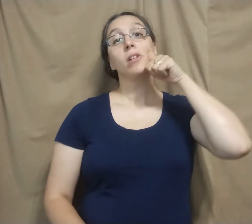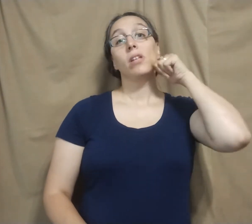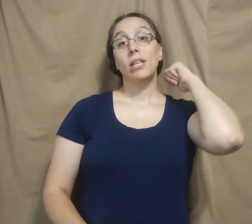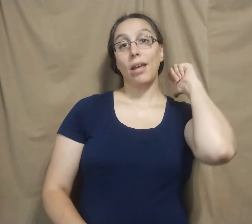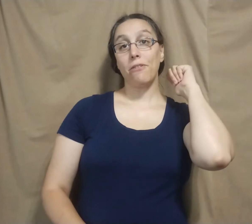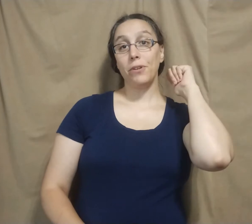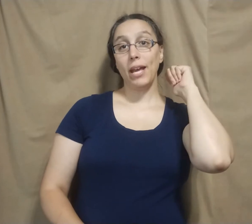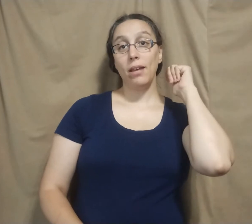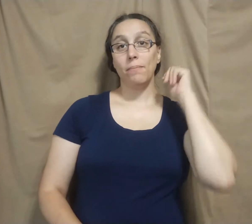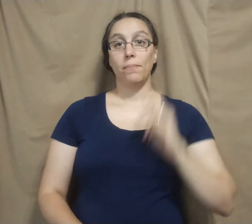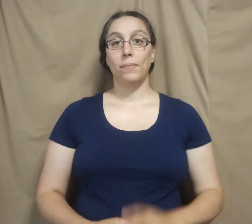yesterday,